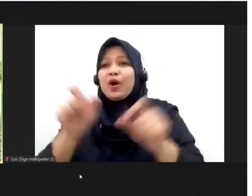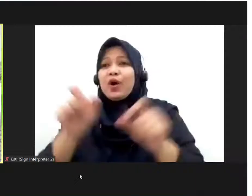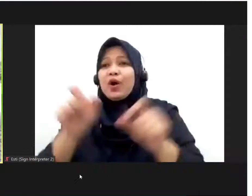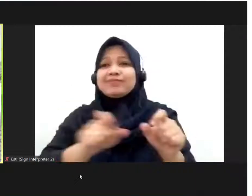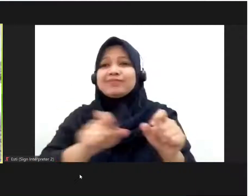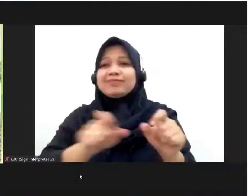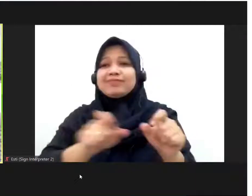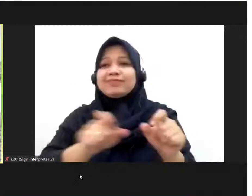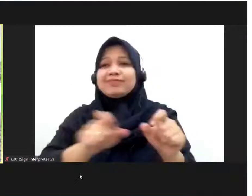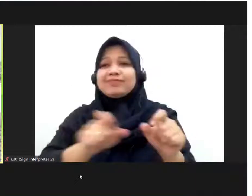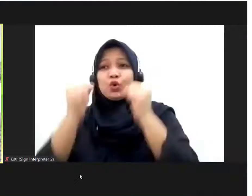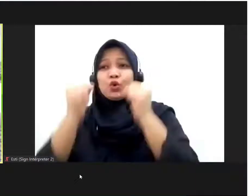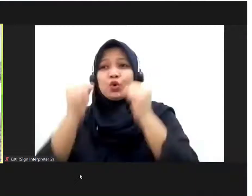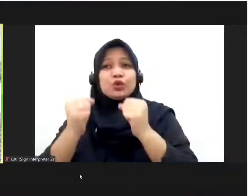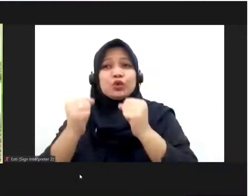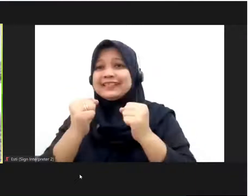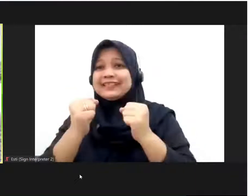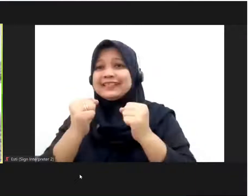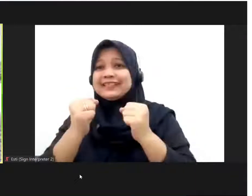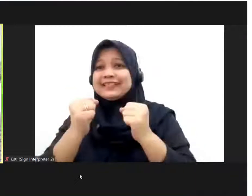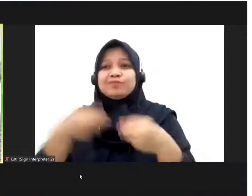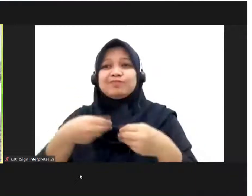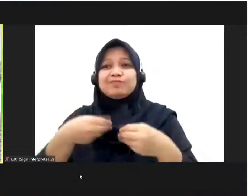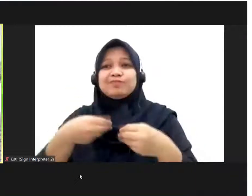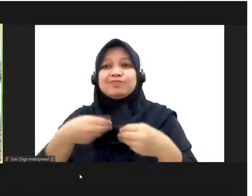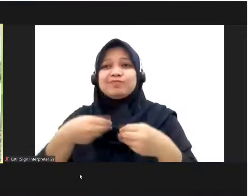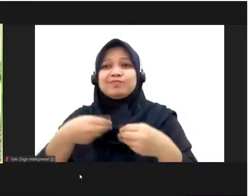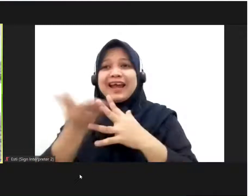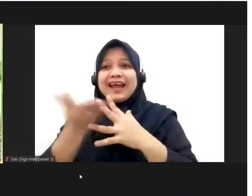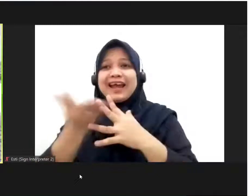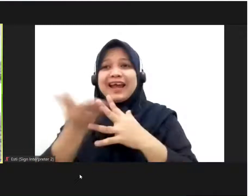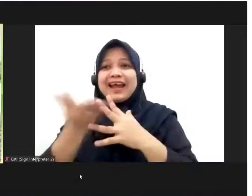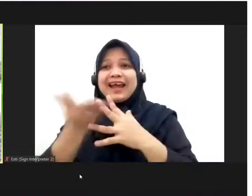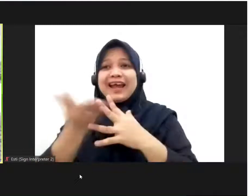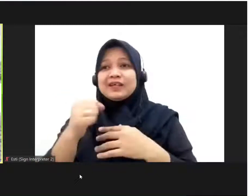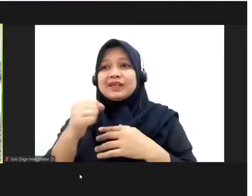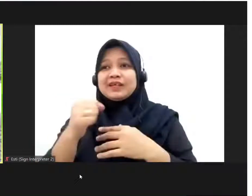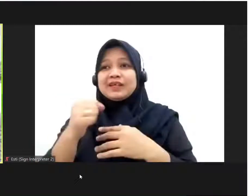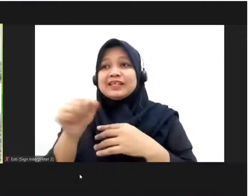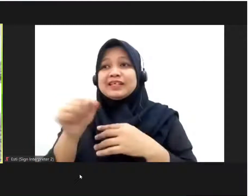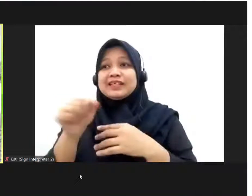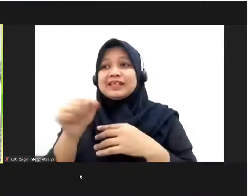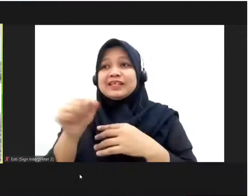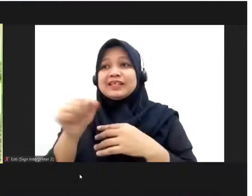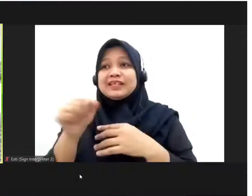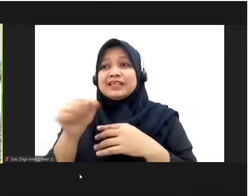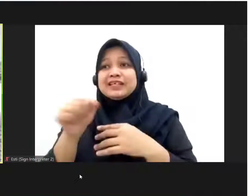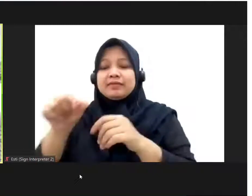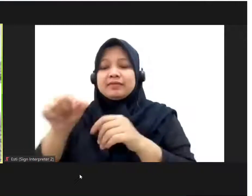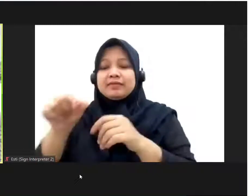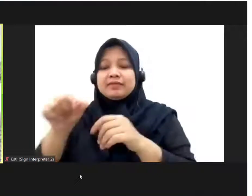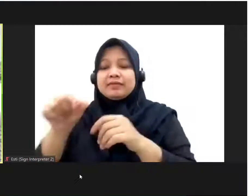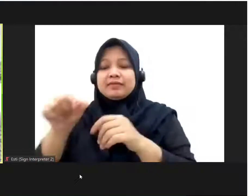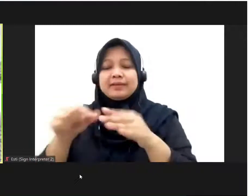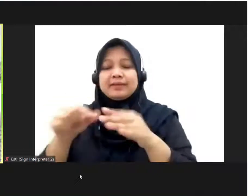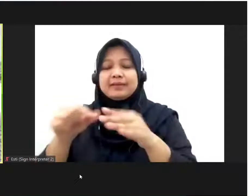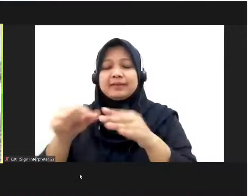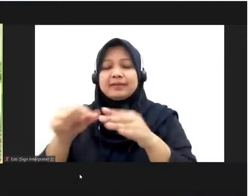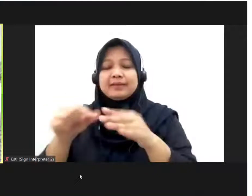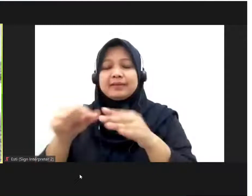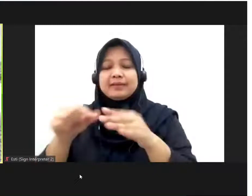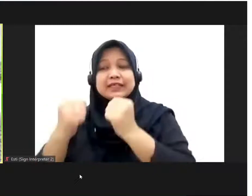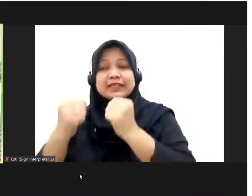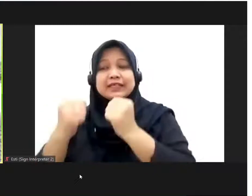Cox's Bazar districts, particularly in the areas in and around the camps. Uh, and also currently there